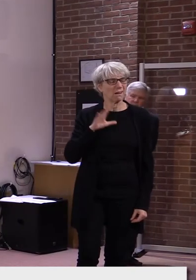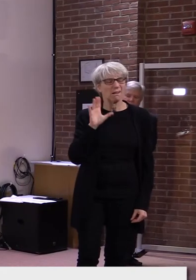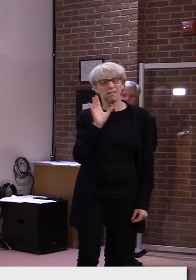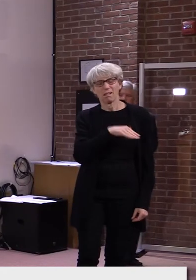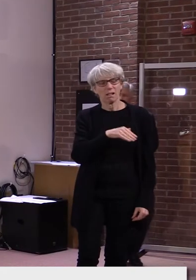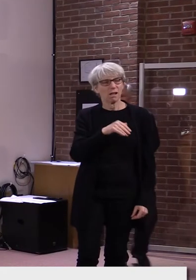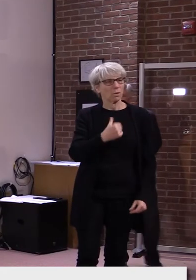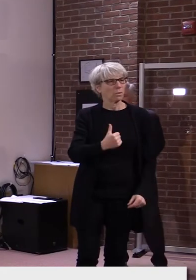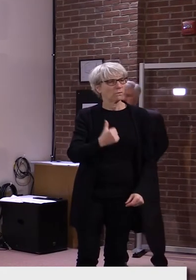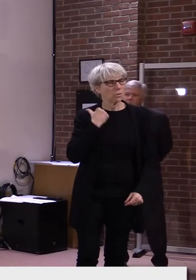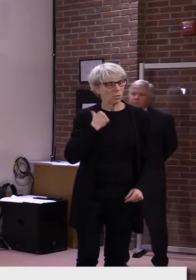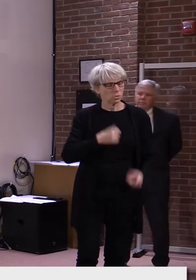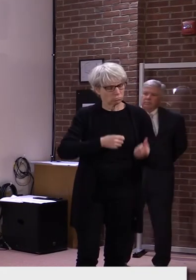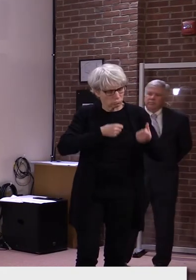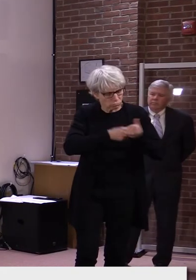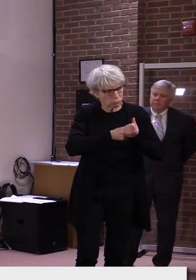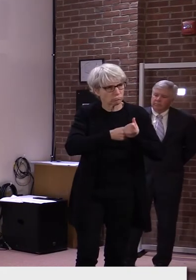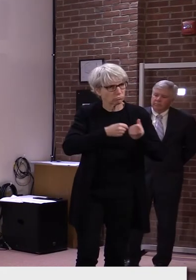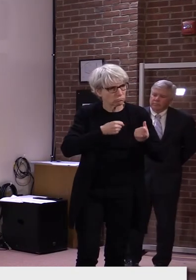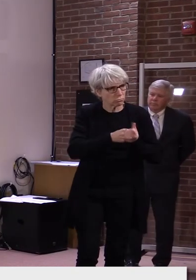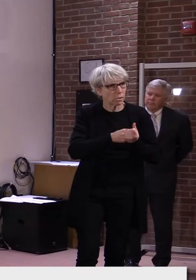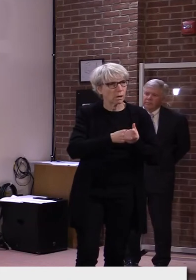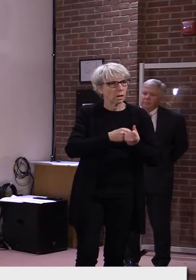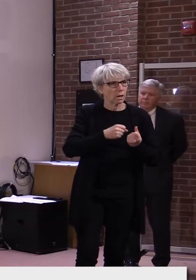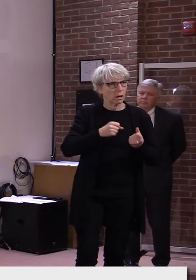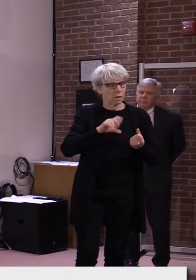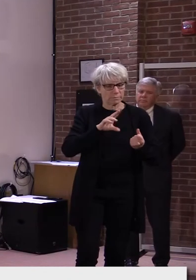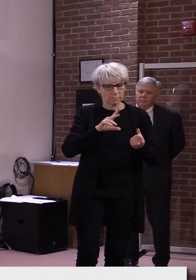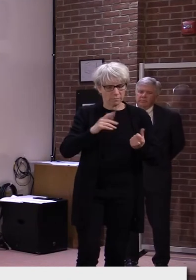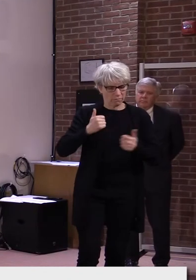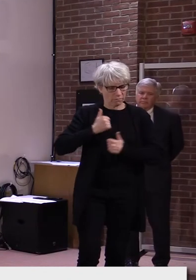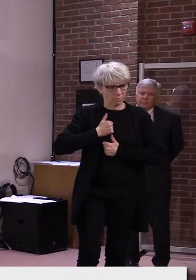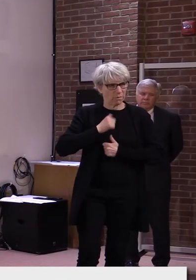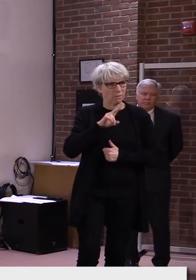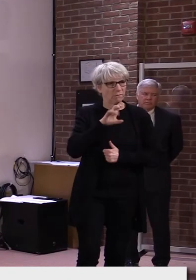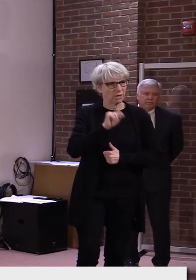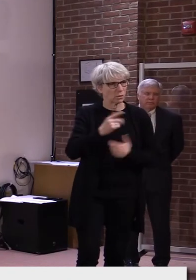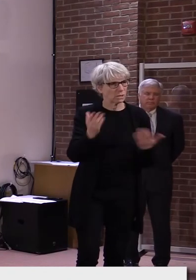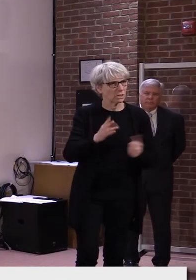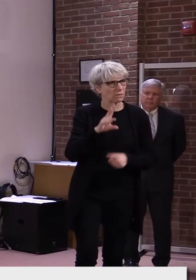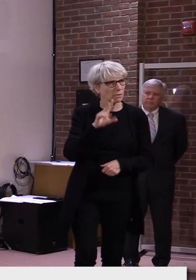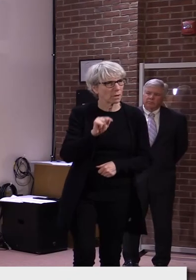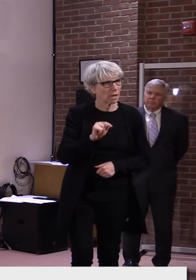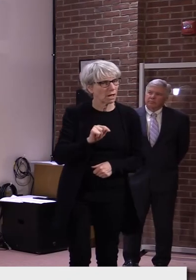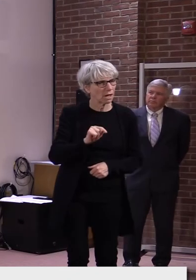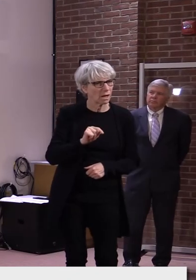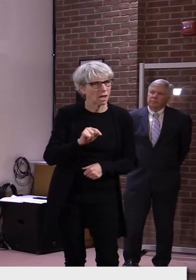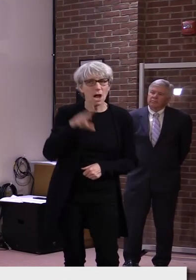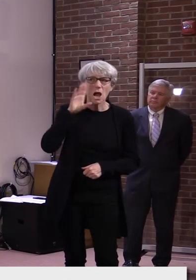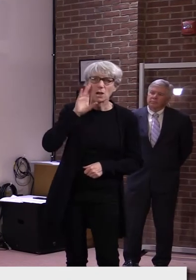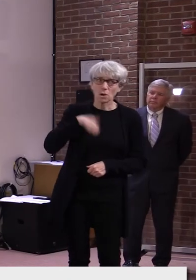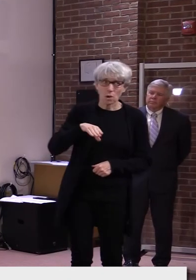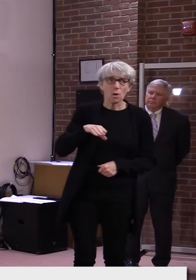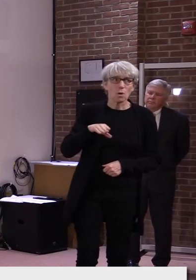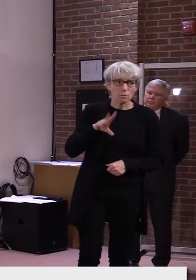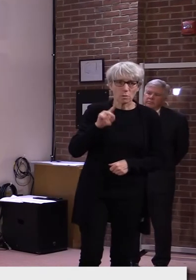given the need for more people to move from Vermont and how that's such an attractive population to come